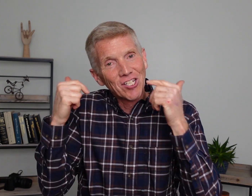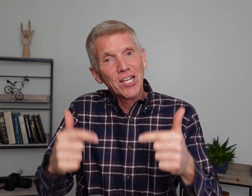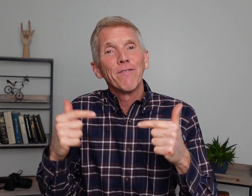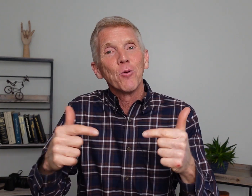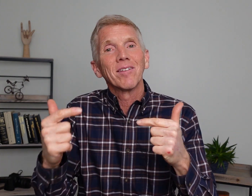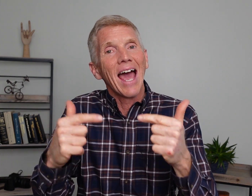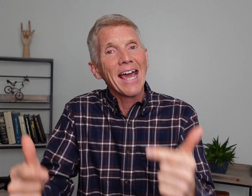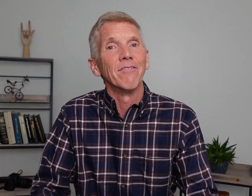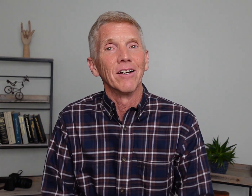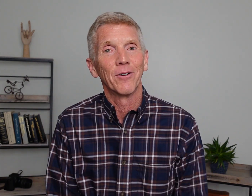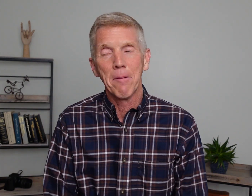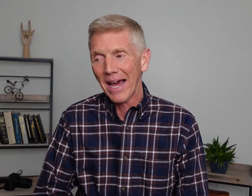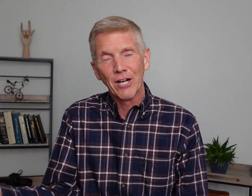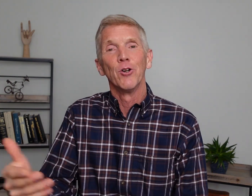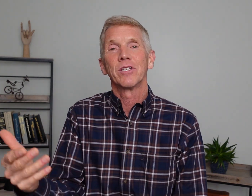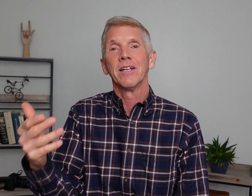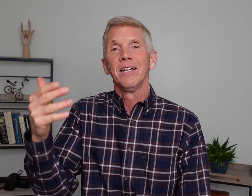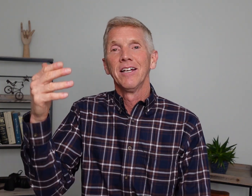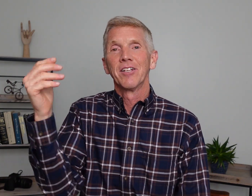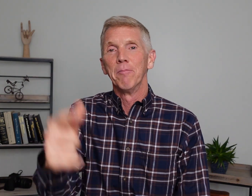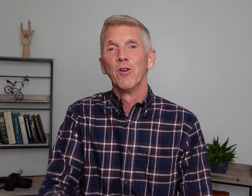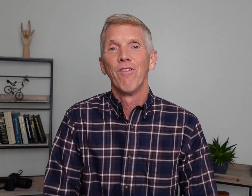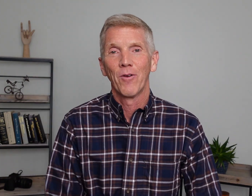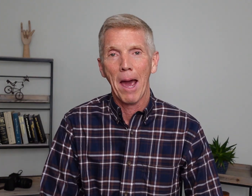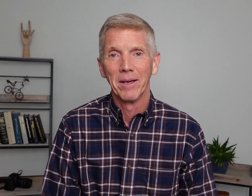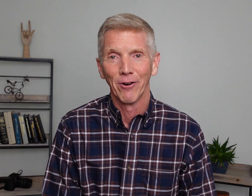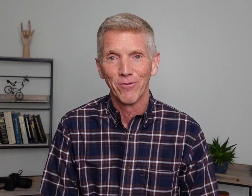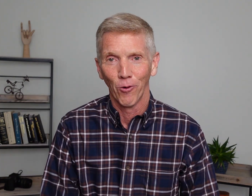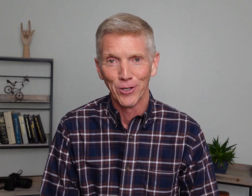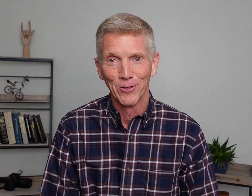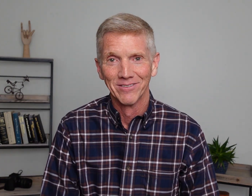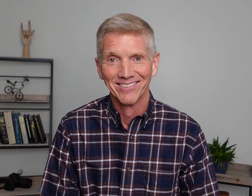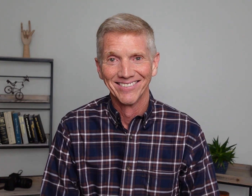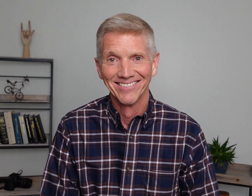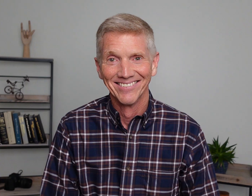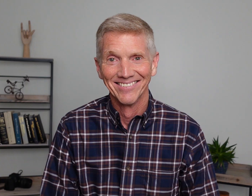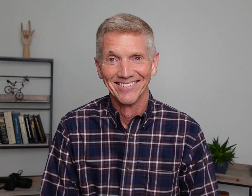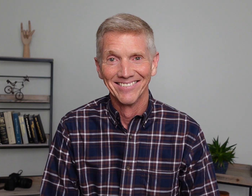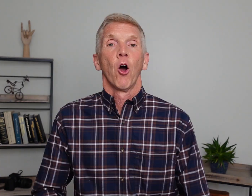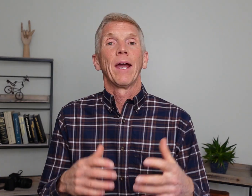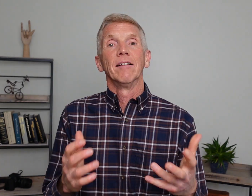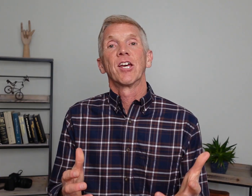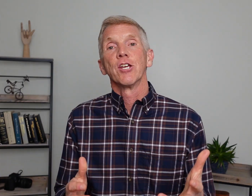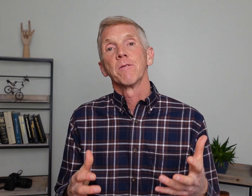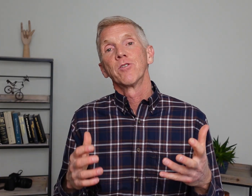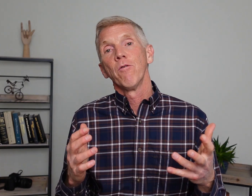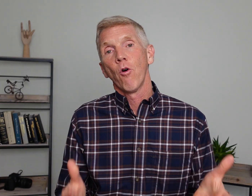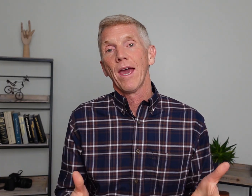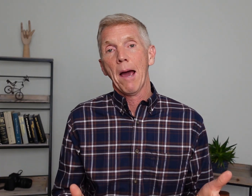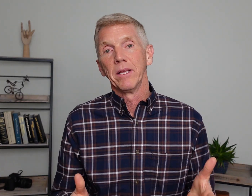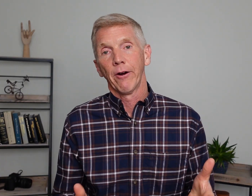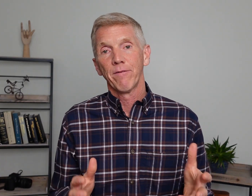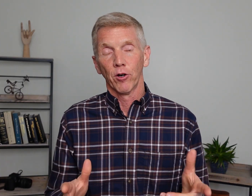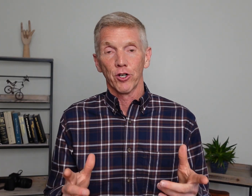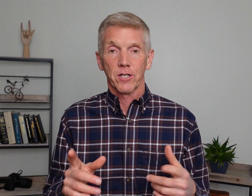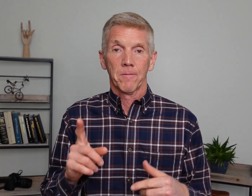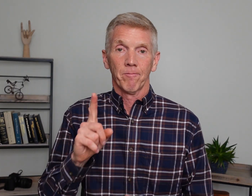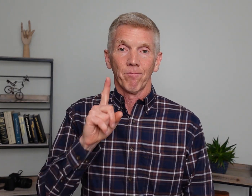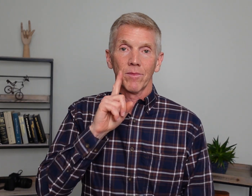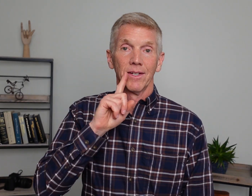see if you can get the hang of it, okay, by introducing some new vocabulary for you. Okay, let's get you some vocabulary first.